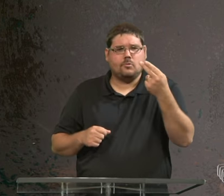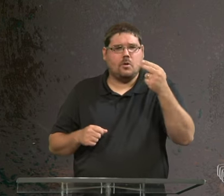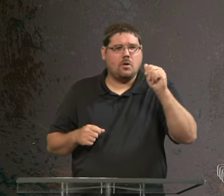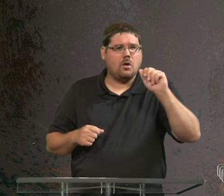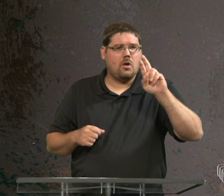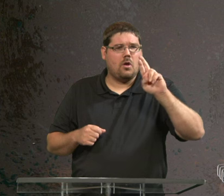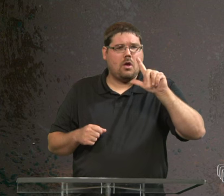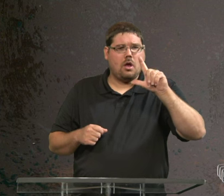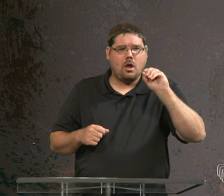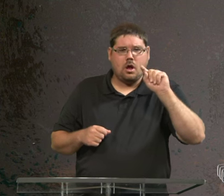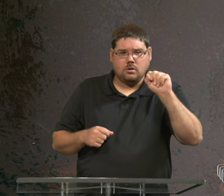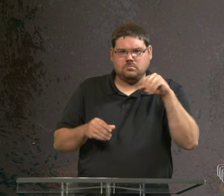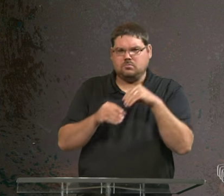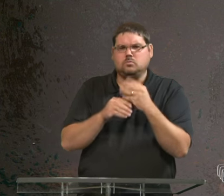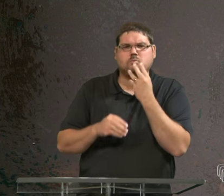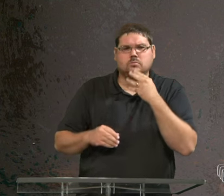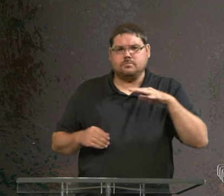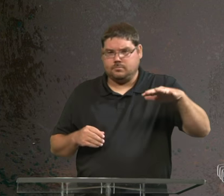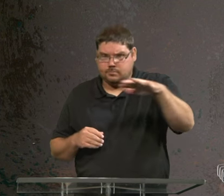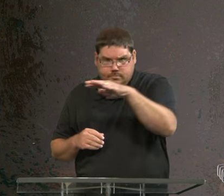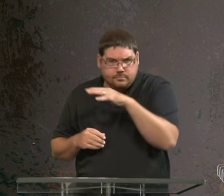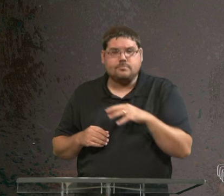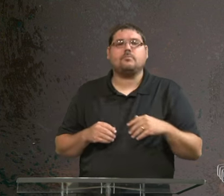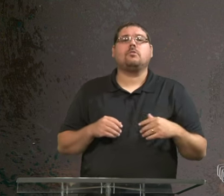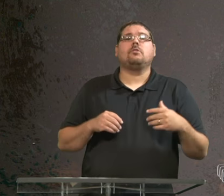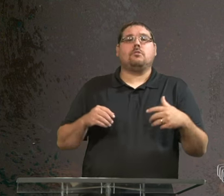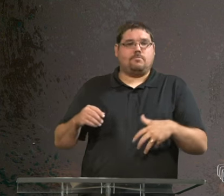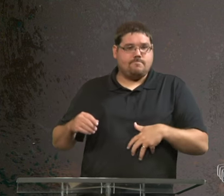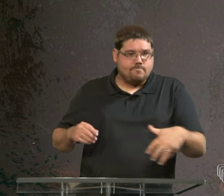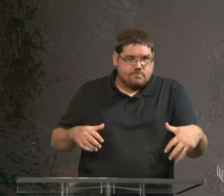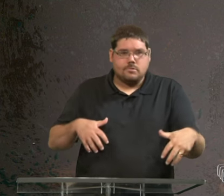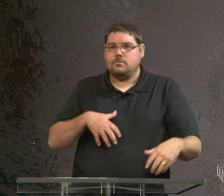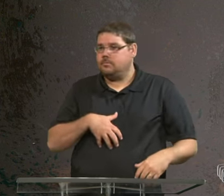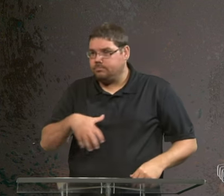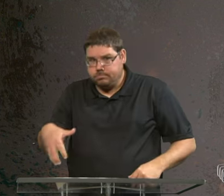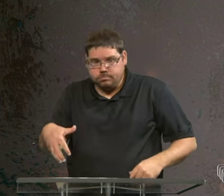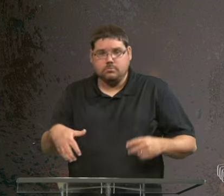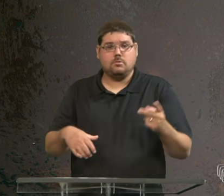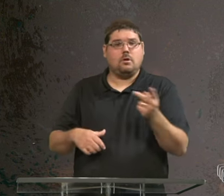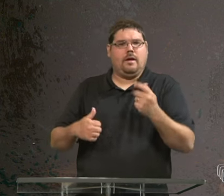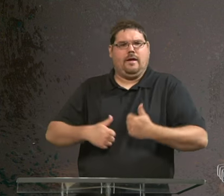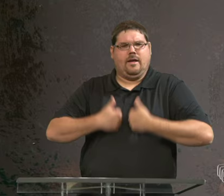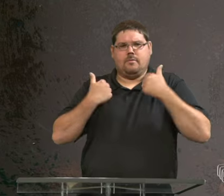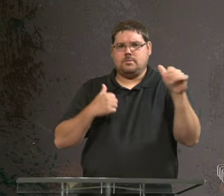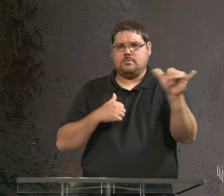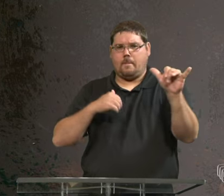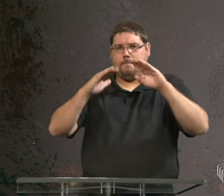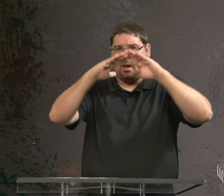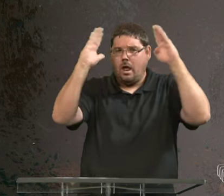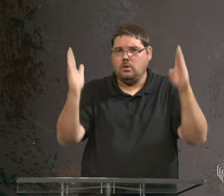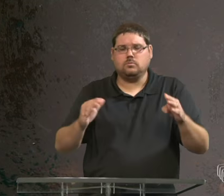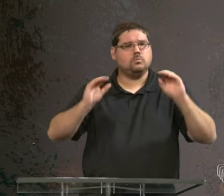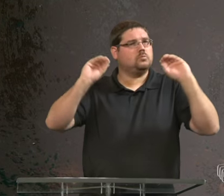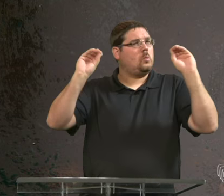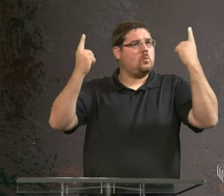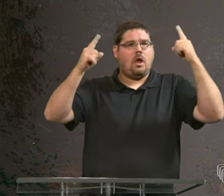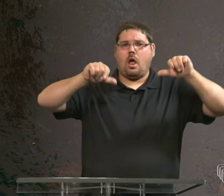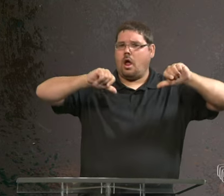But in this chapter explains what happened with two women who were actually harlots. Each of them got